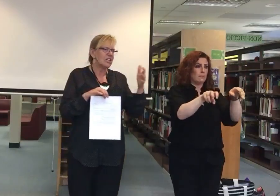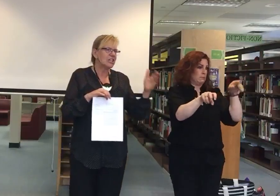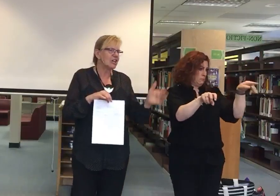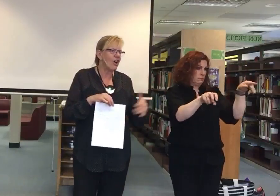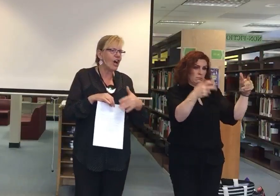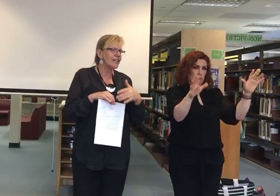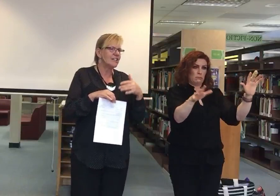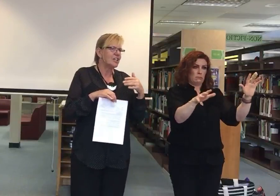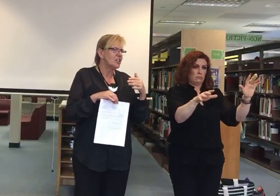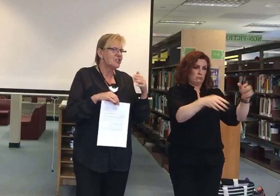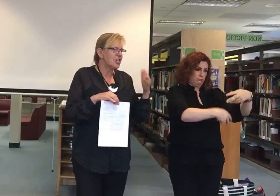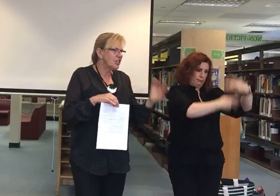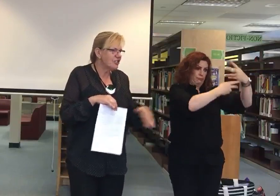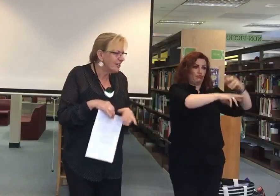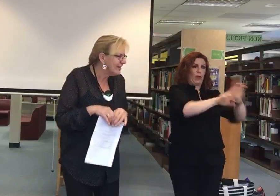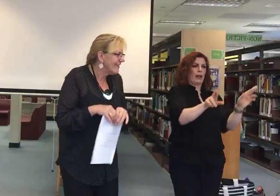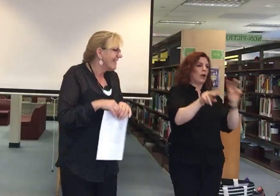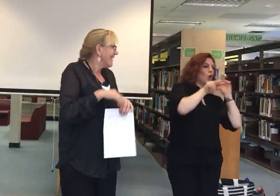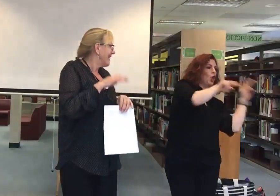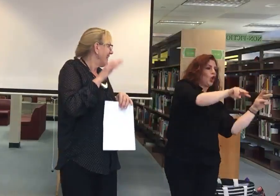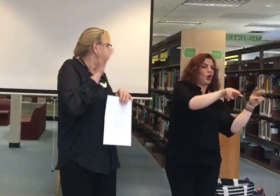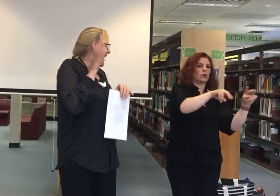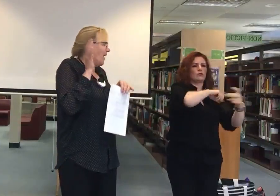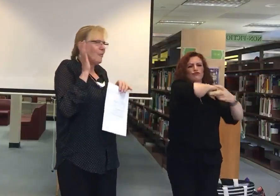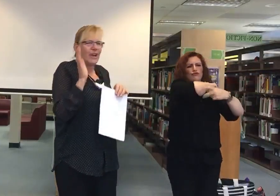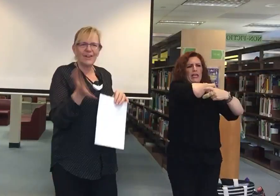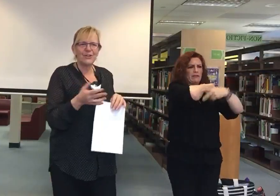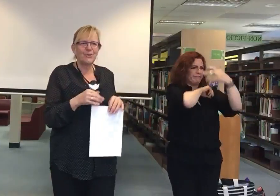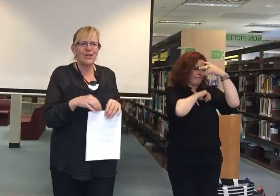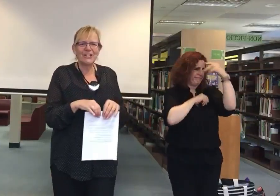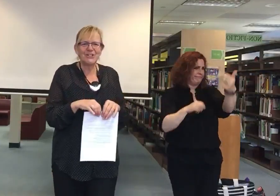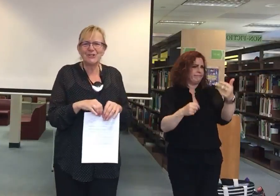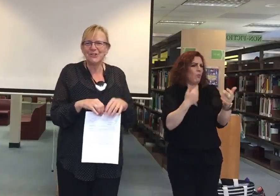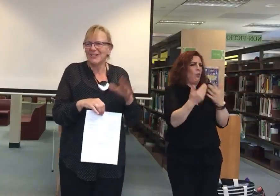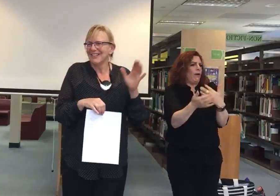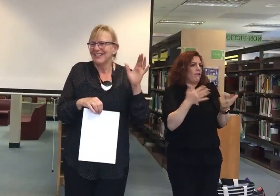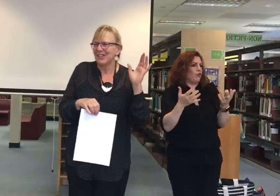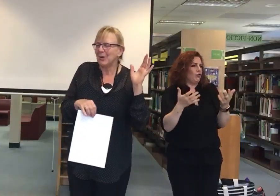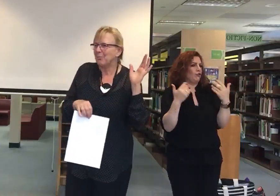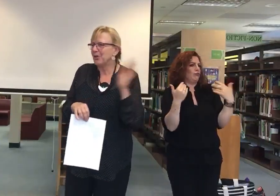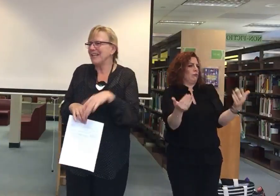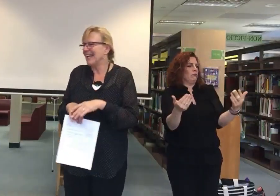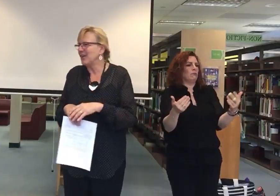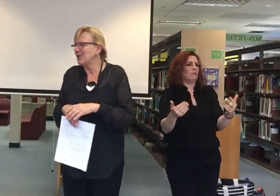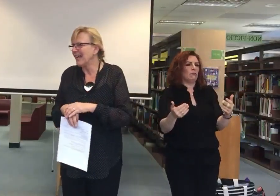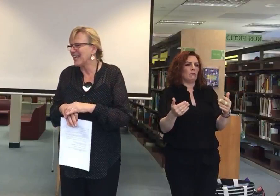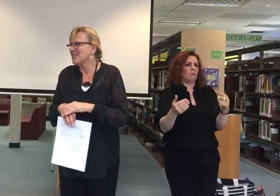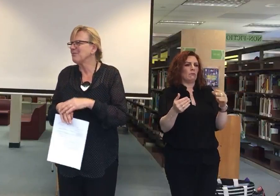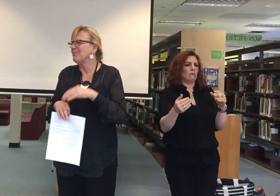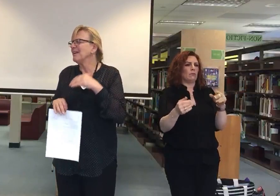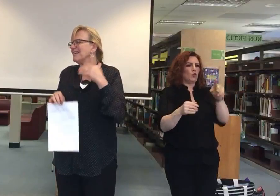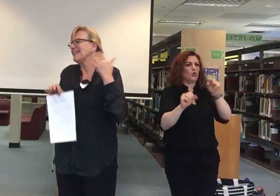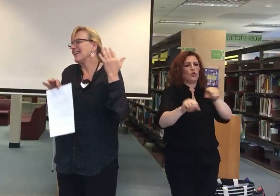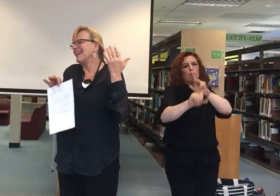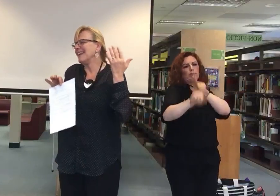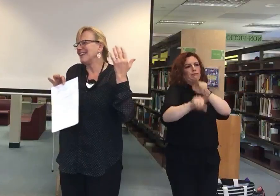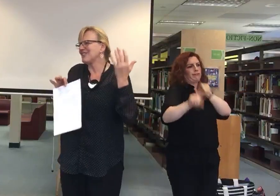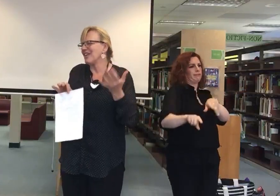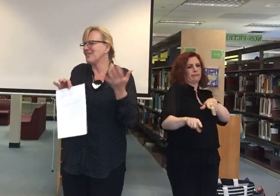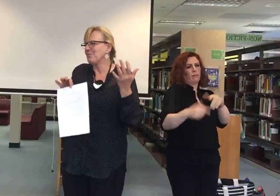just look on, cheat, whatever you want to do, put in any old answer.